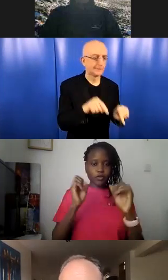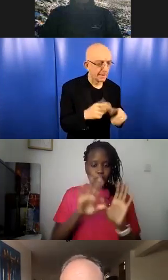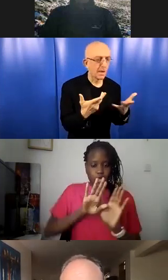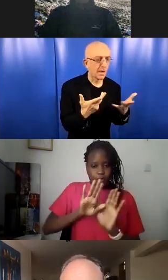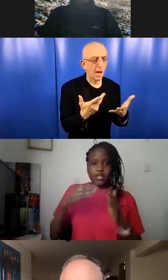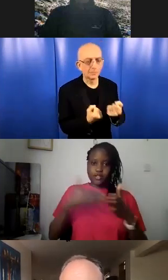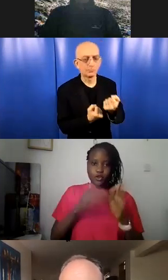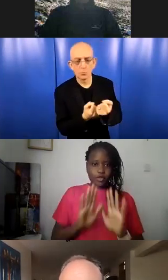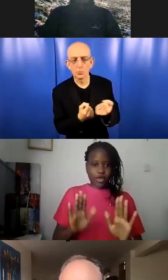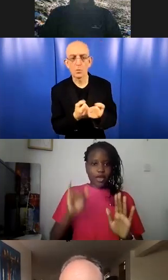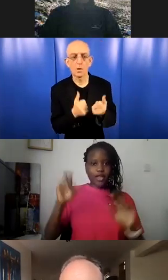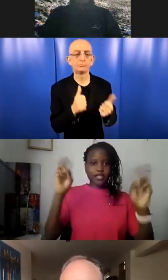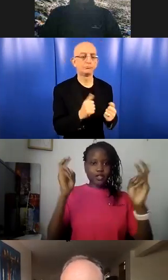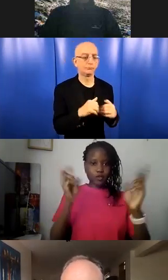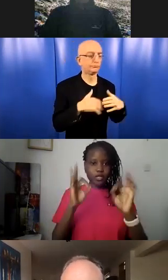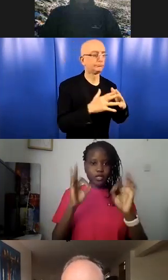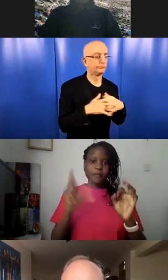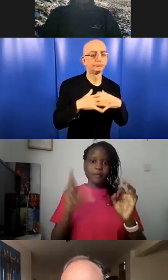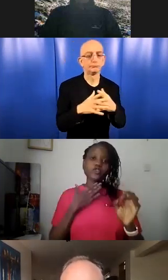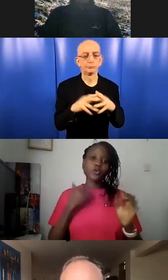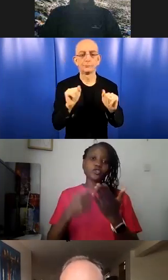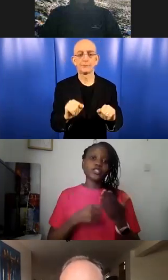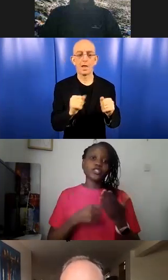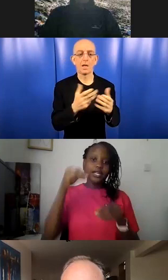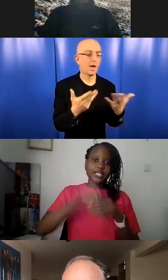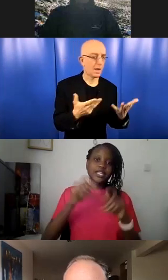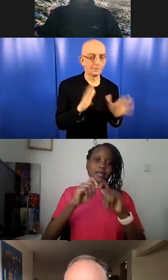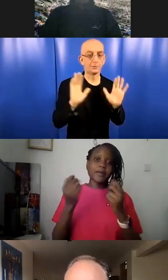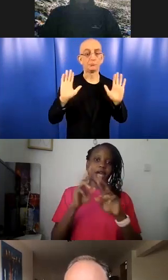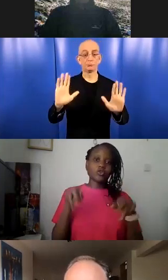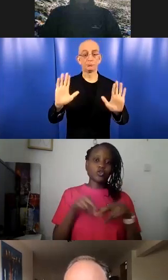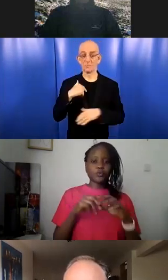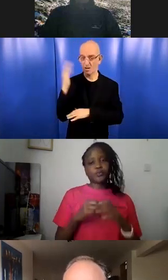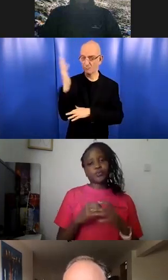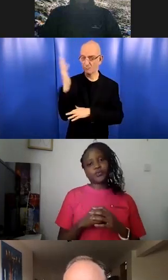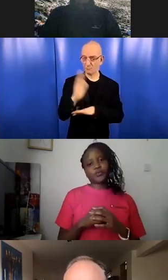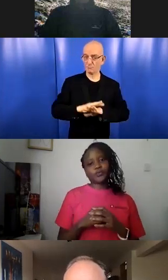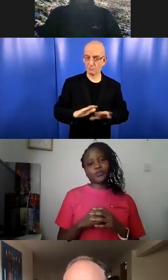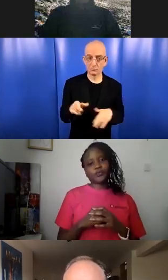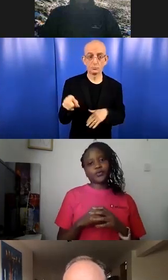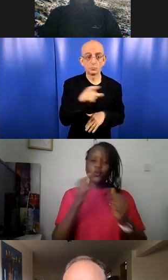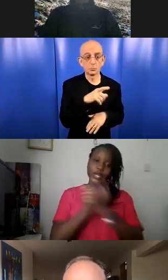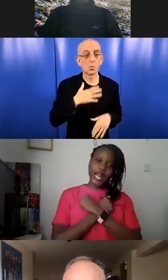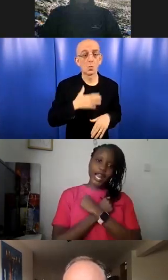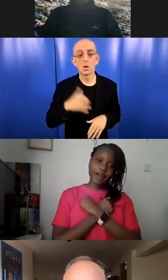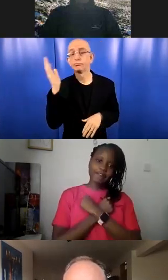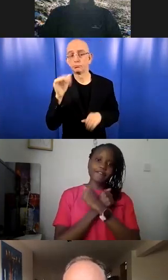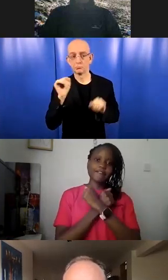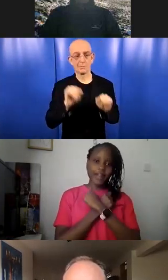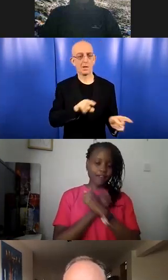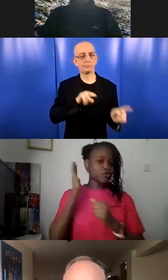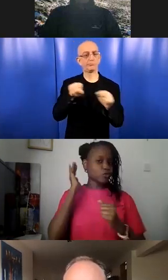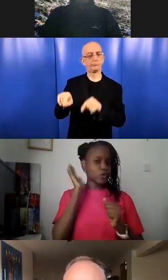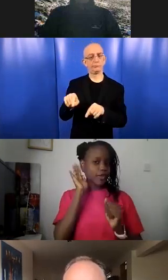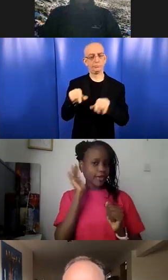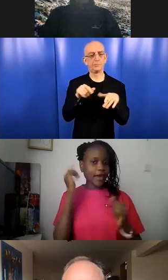also a topic, if anybody would like to discuss in the breakout, that we'd love to hear ideas and